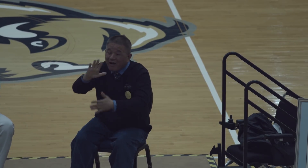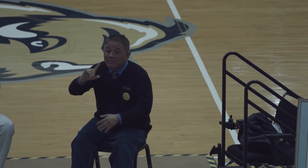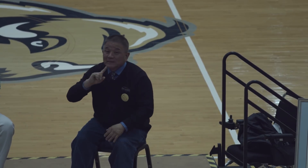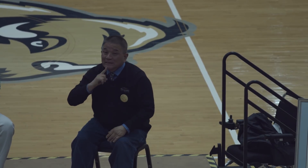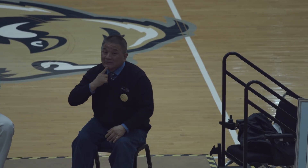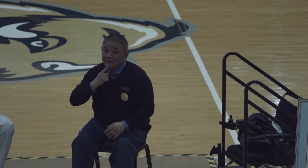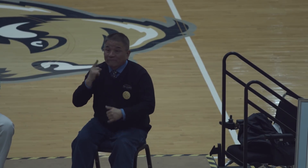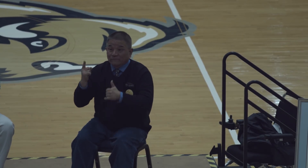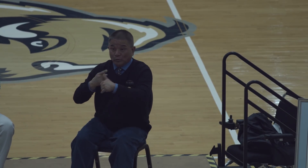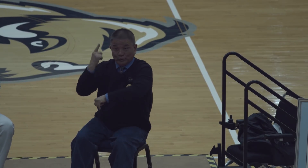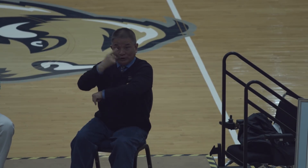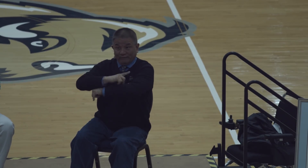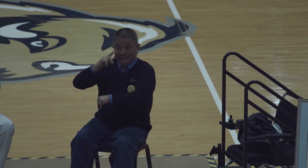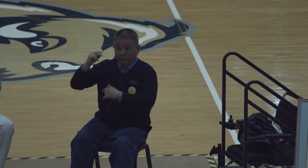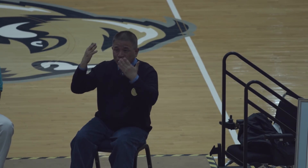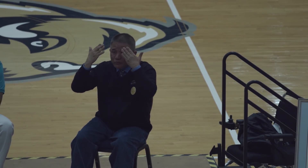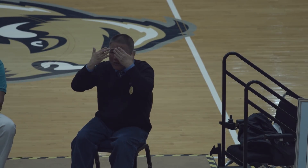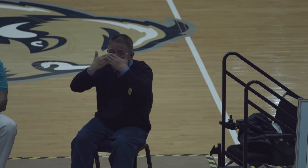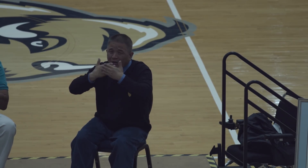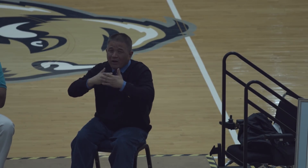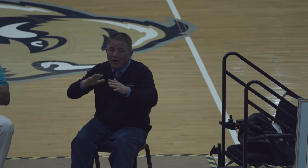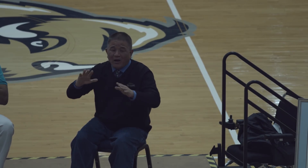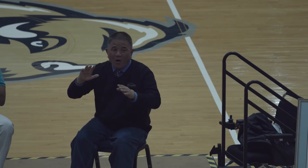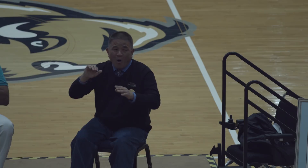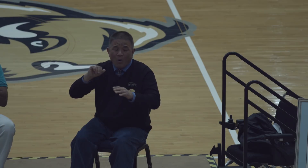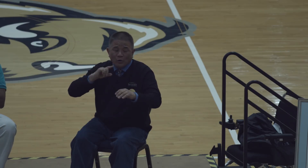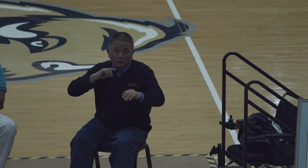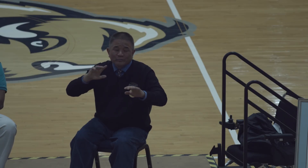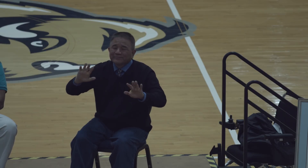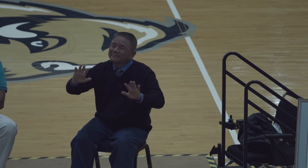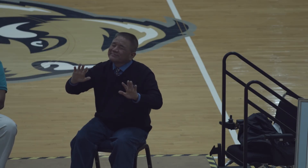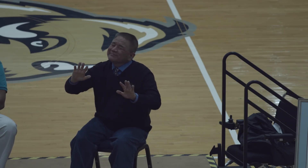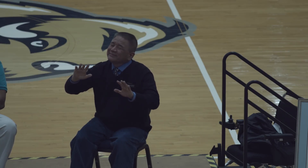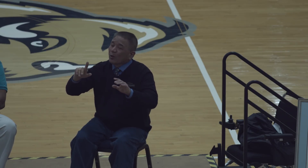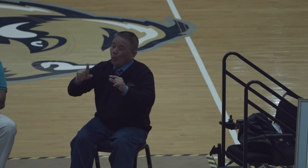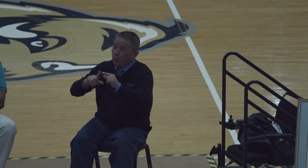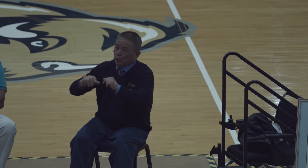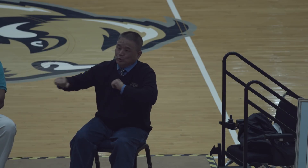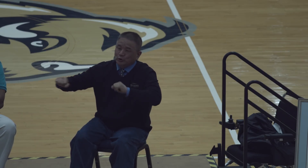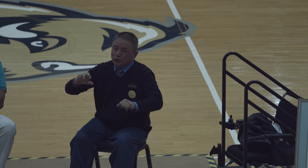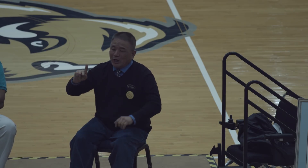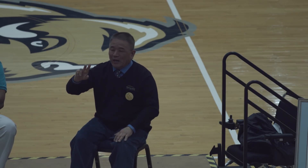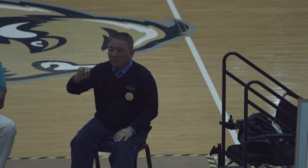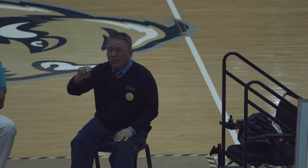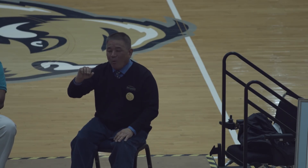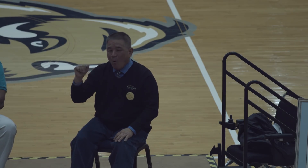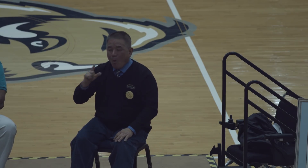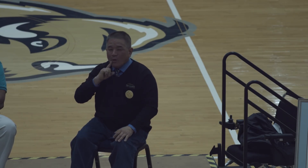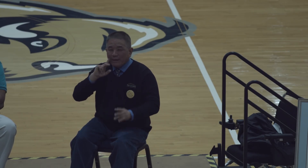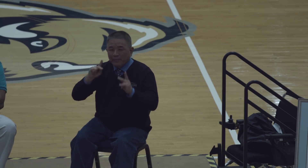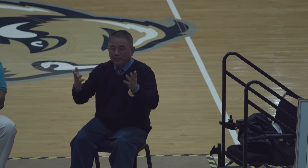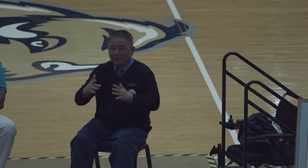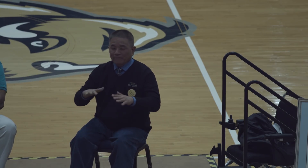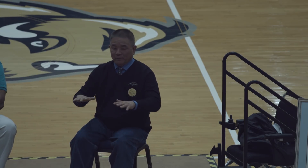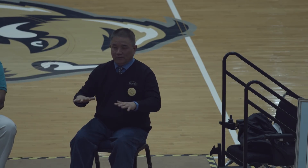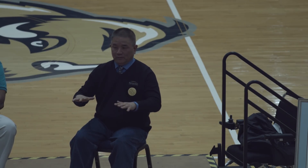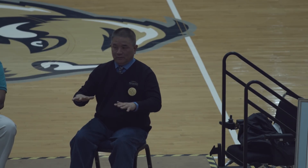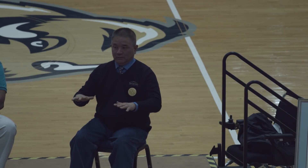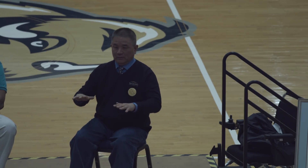can. I'm serious. The first days might seem dark, but really, the first